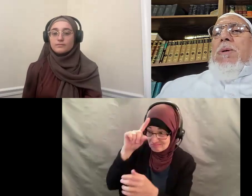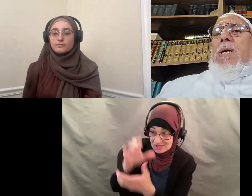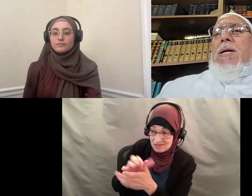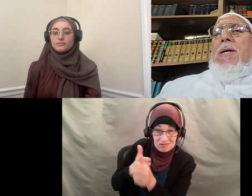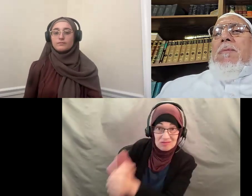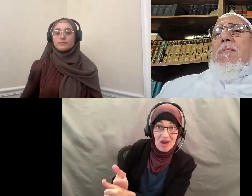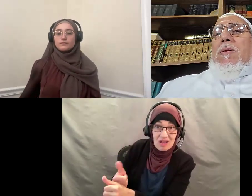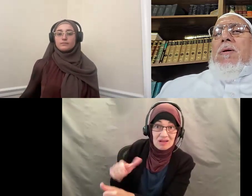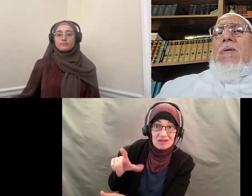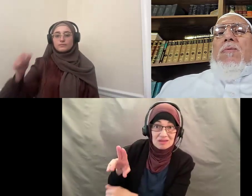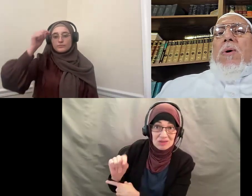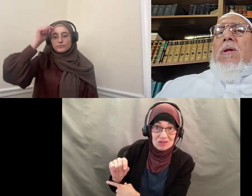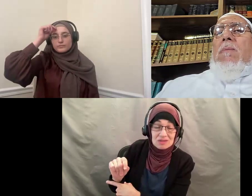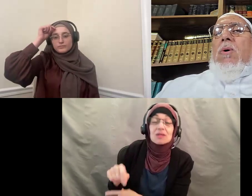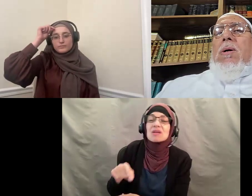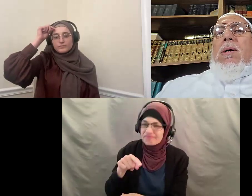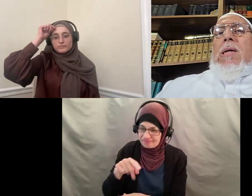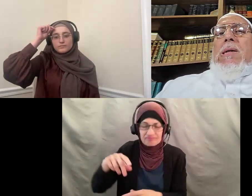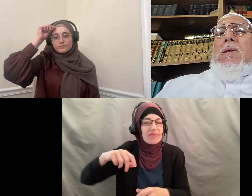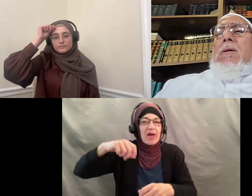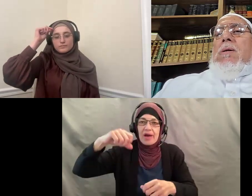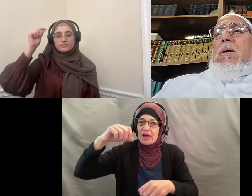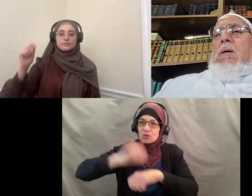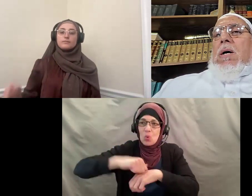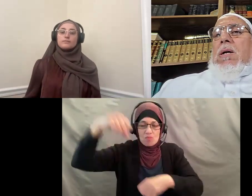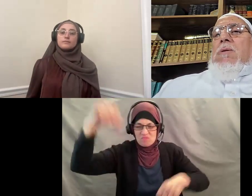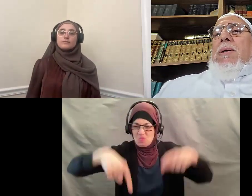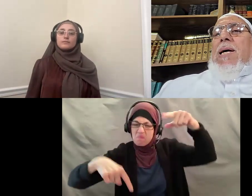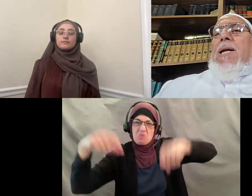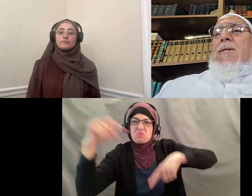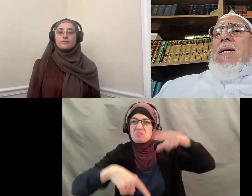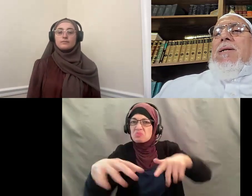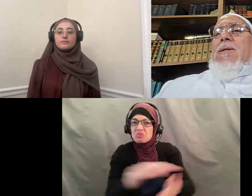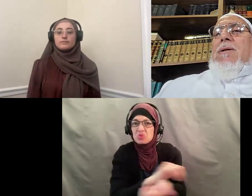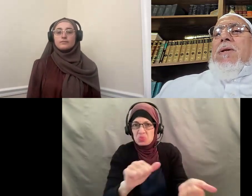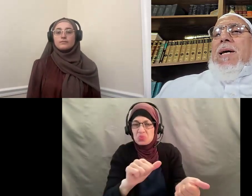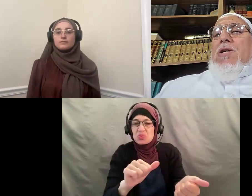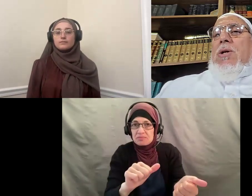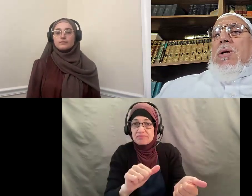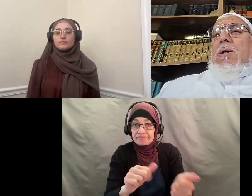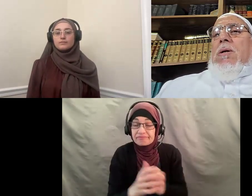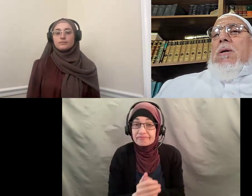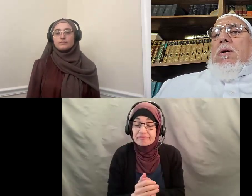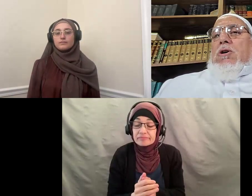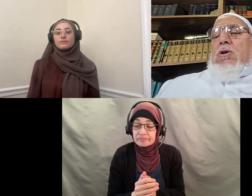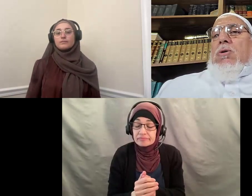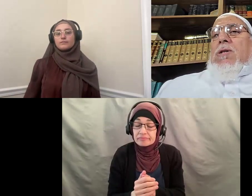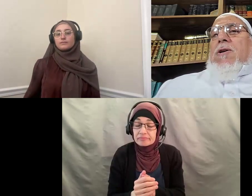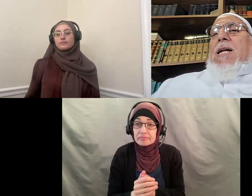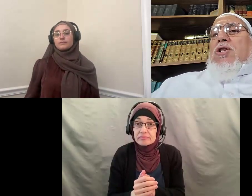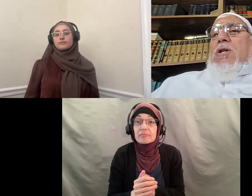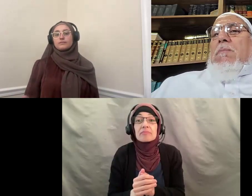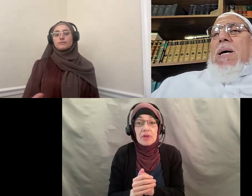entire community. Furthermore, Allah subhanahu wa ta'ala sent the angel